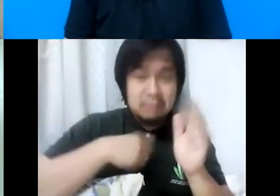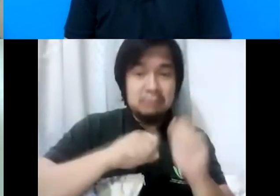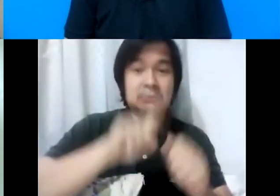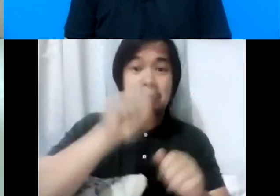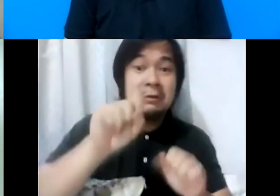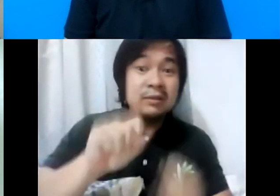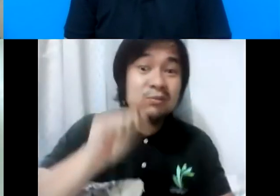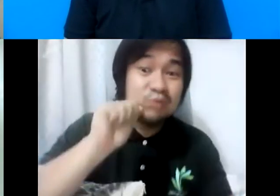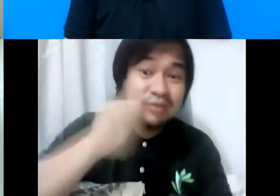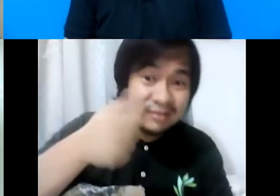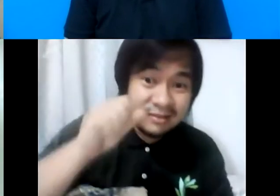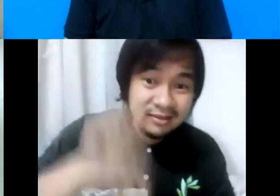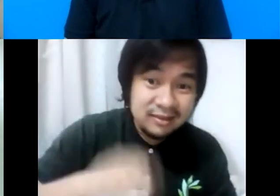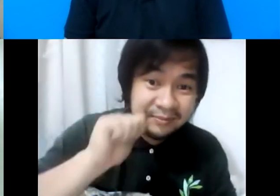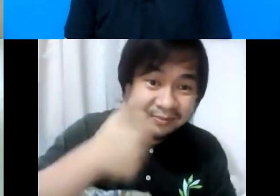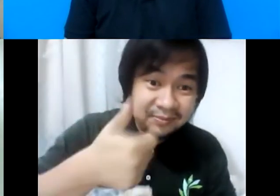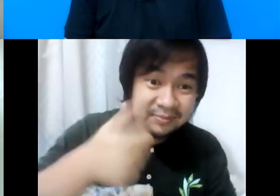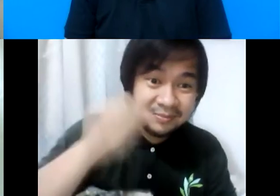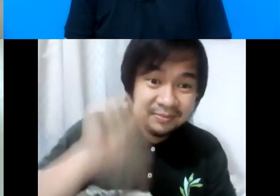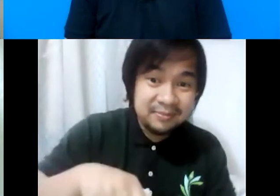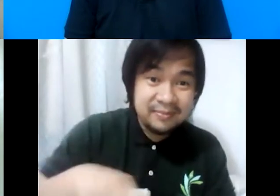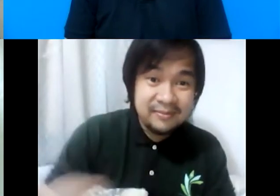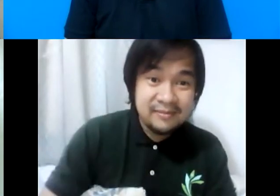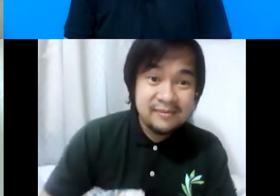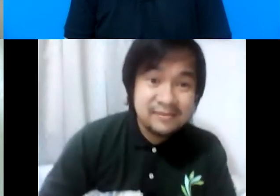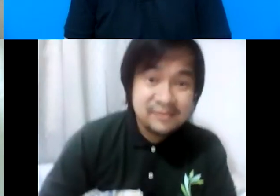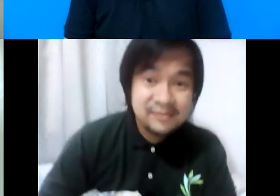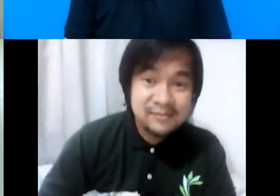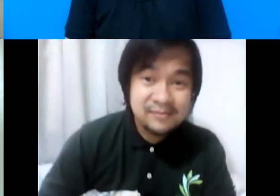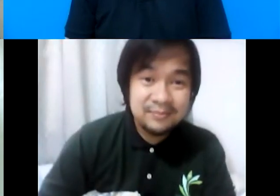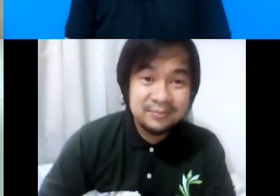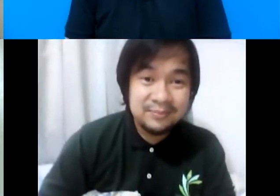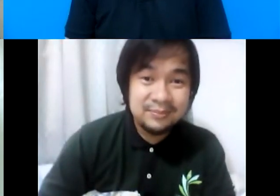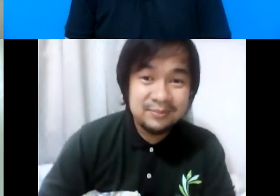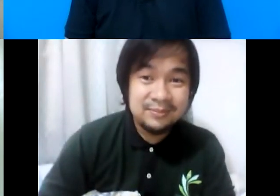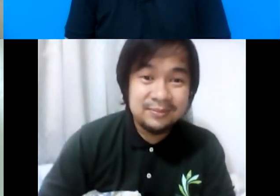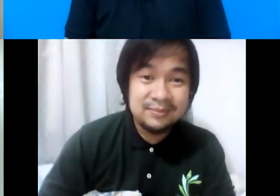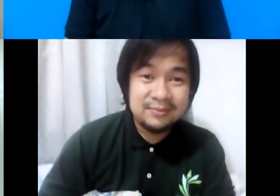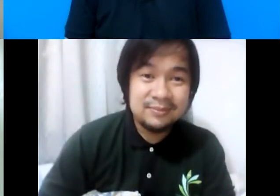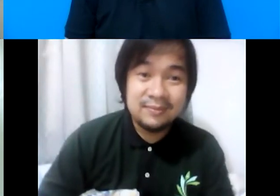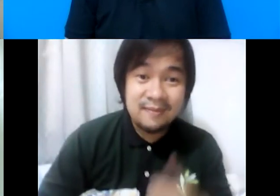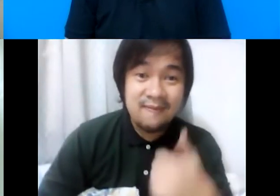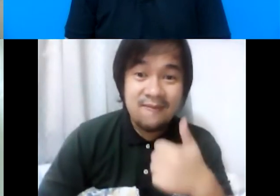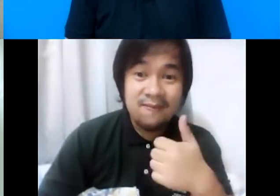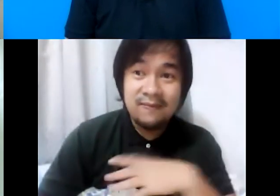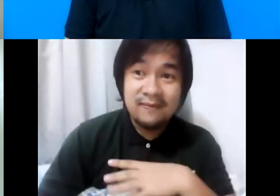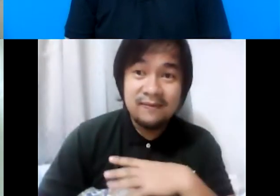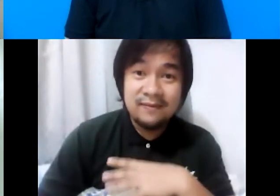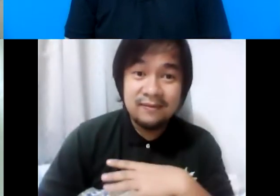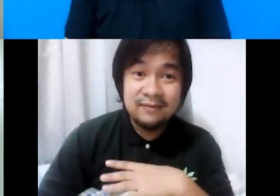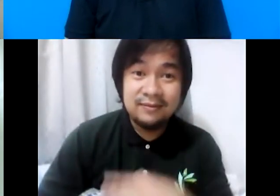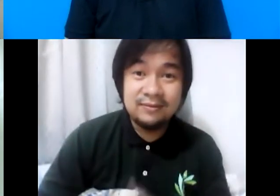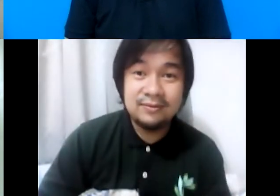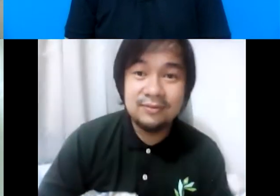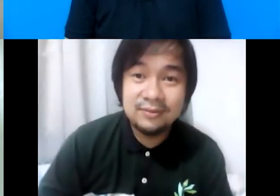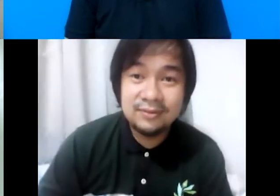I'm gonna review after today's session, but we will have a review again